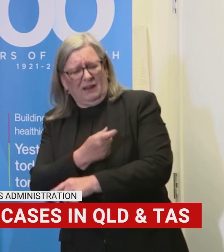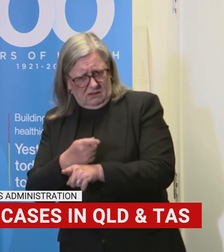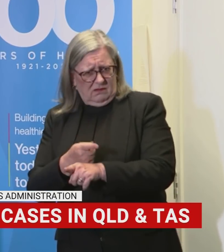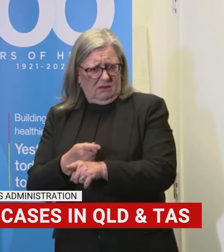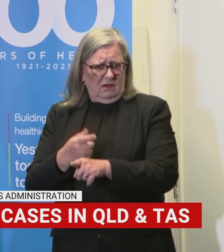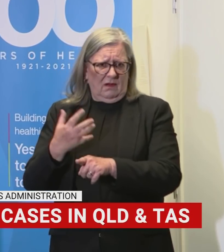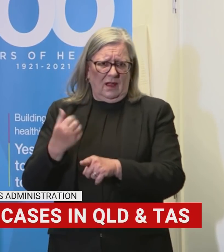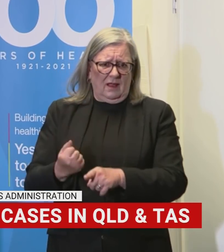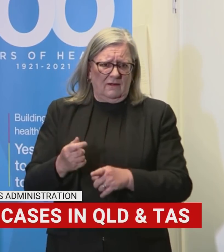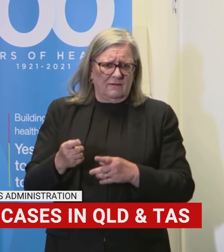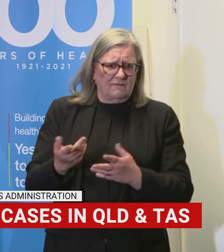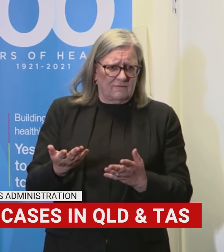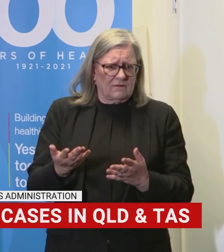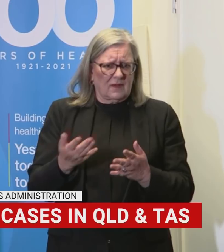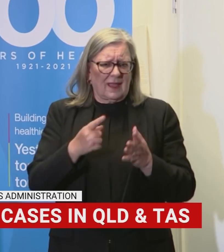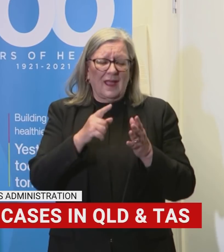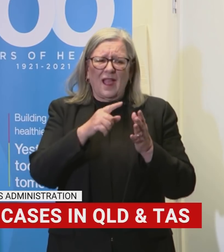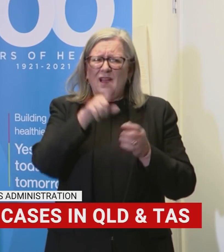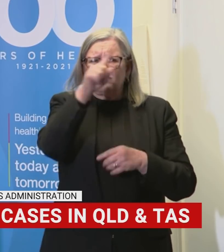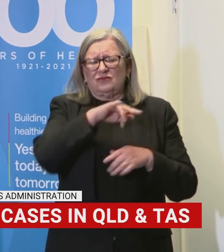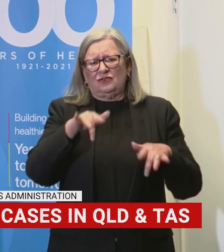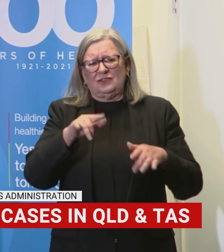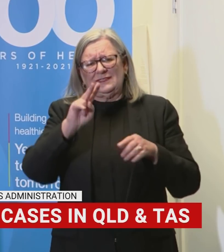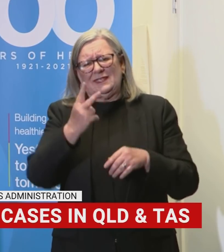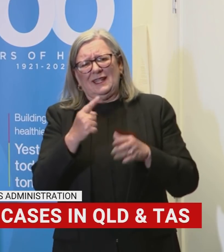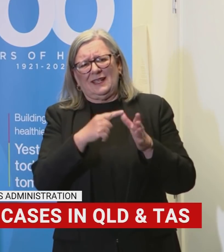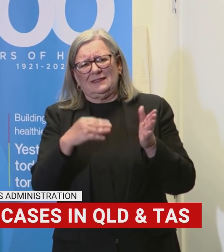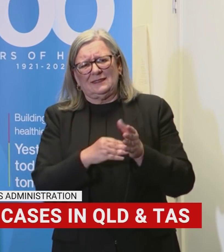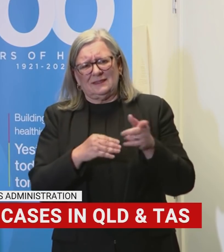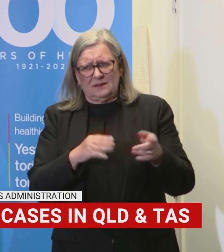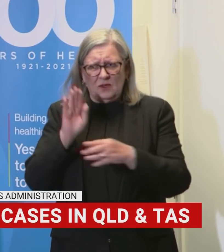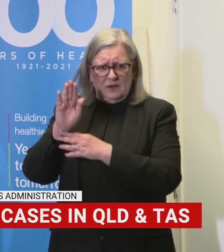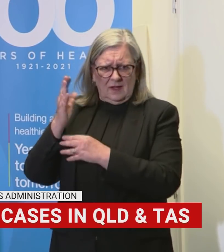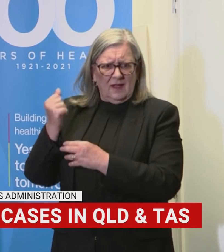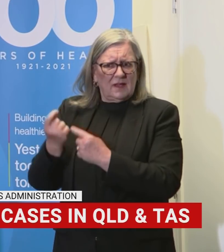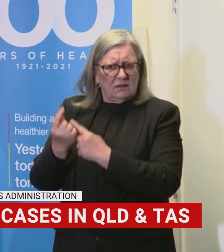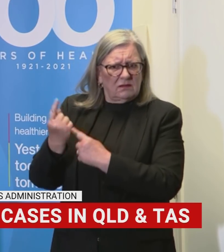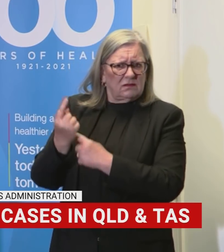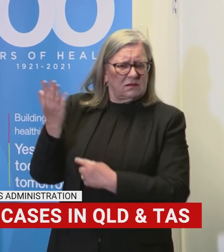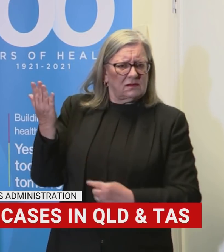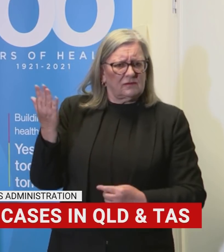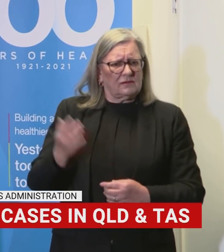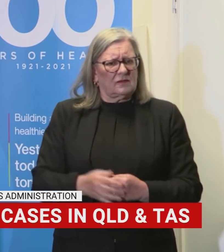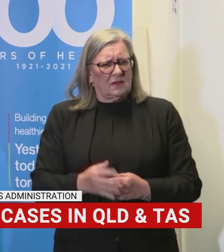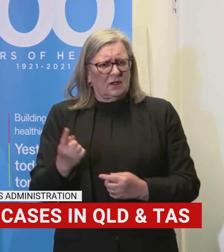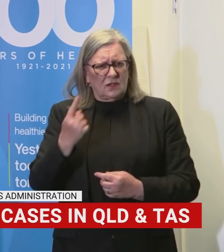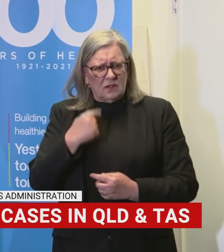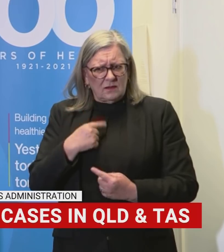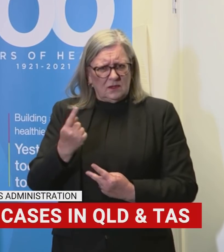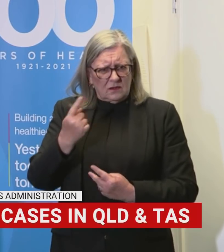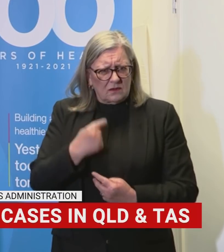that seems to be the pattern with the global. We also, of course, get reports of people who have had significant